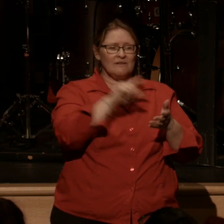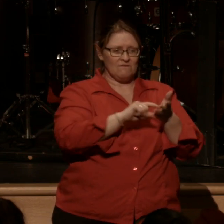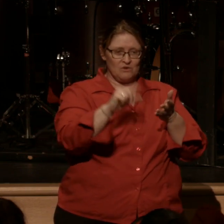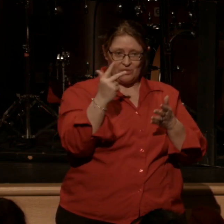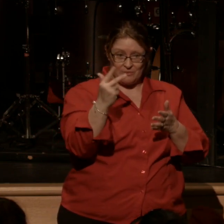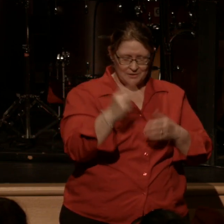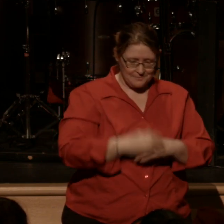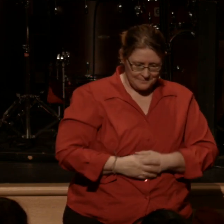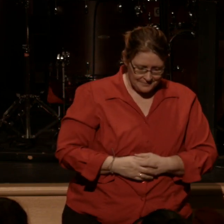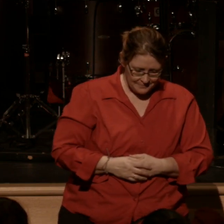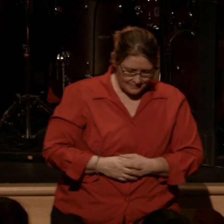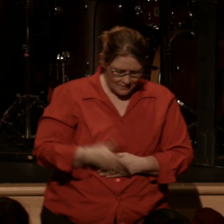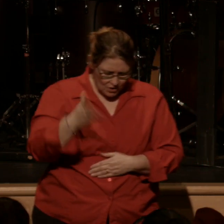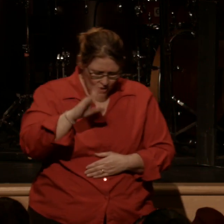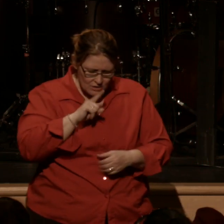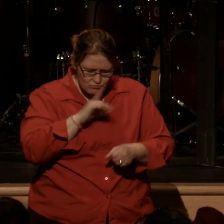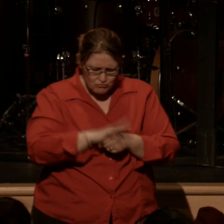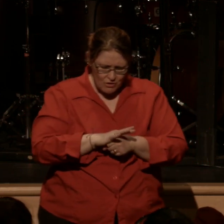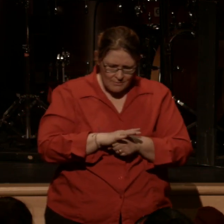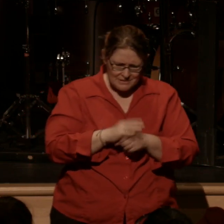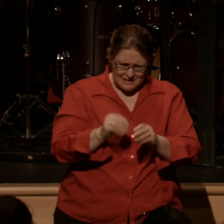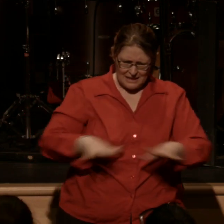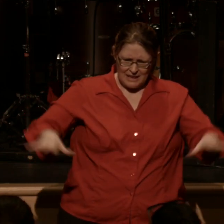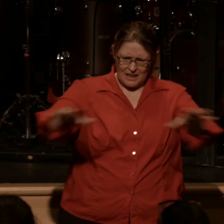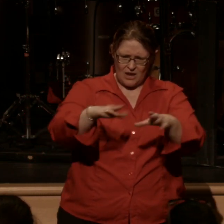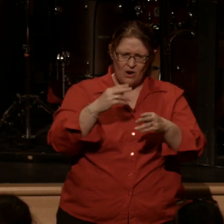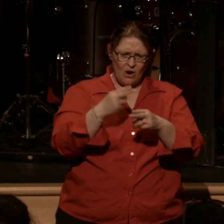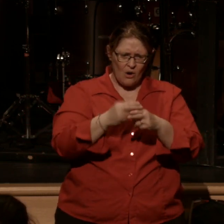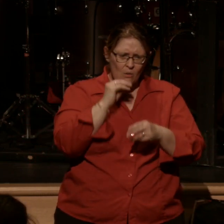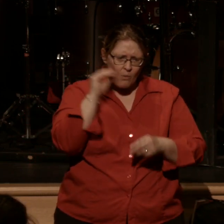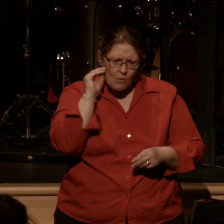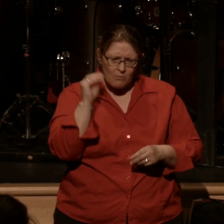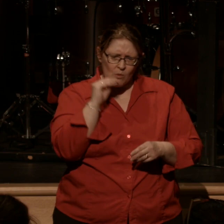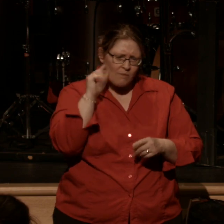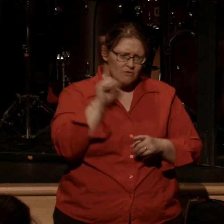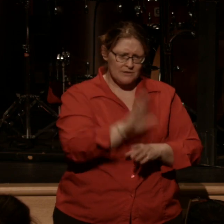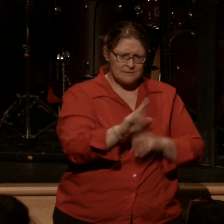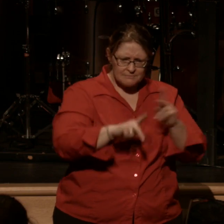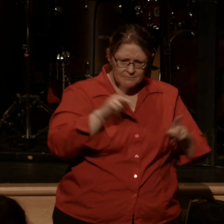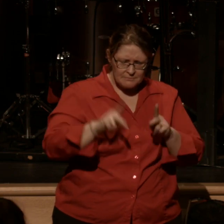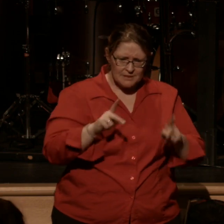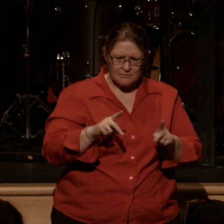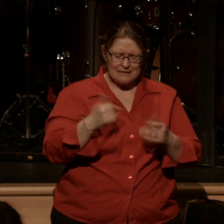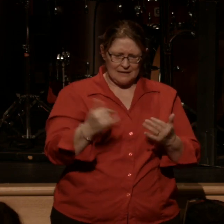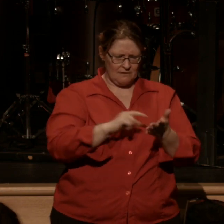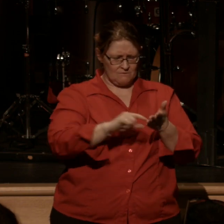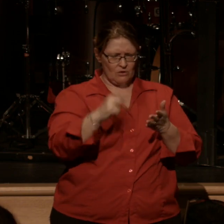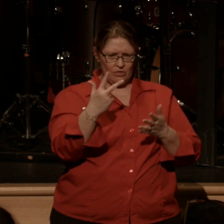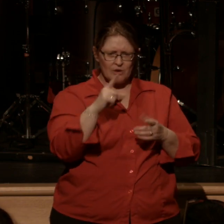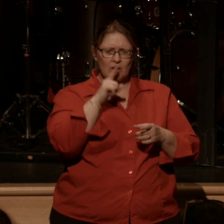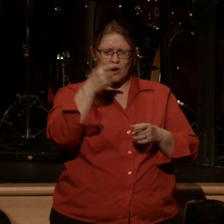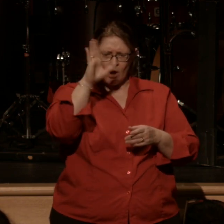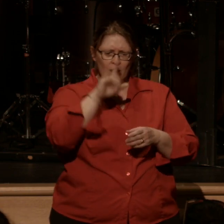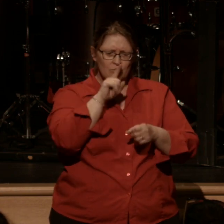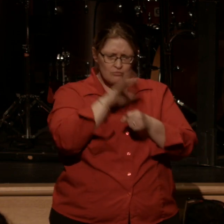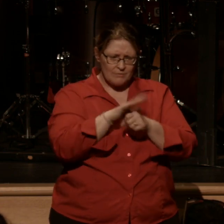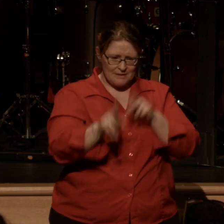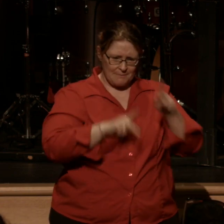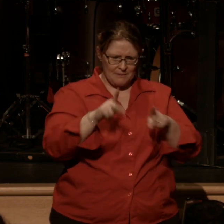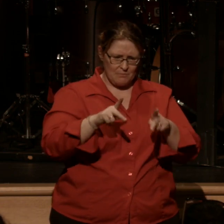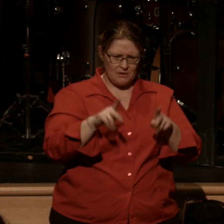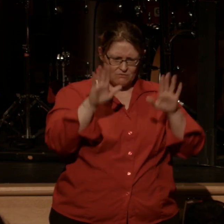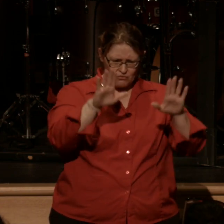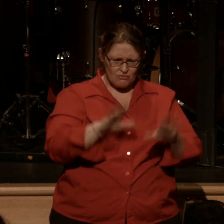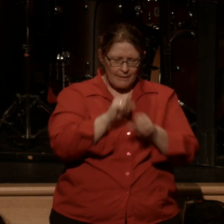3. God promises a land called home, a home for his people. And now in verse 3, we see God promises a people of